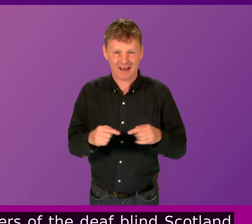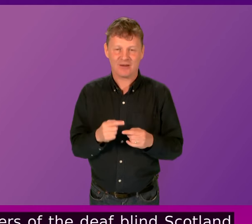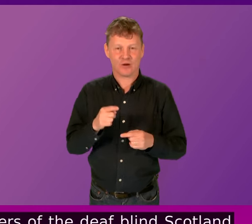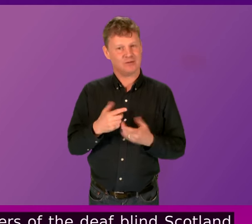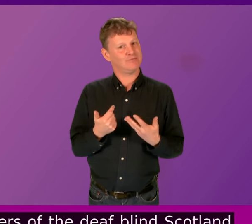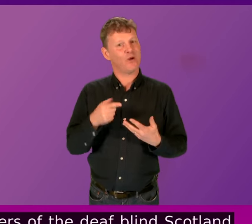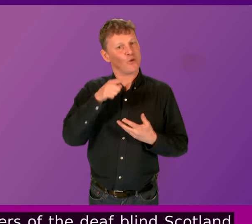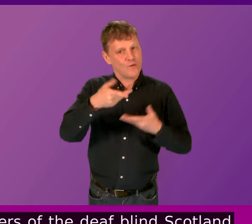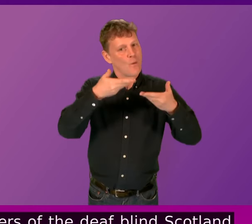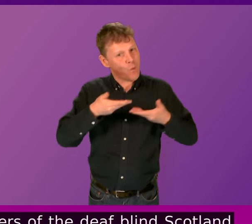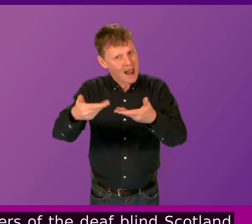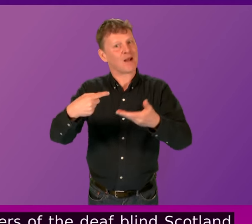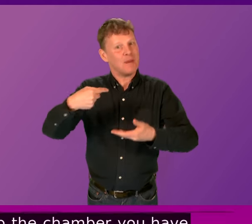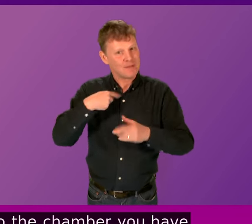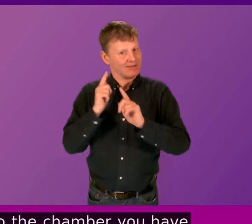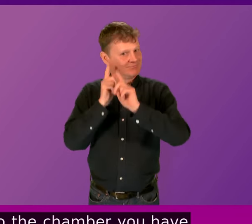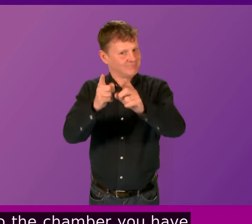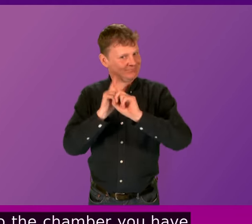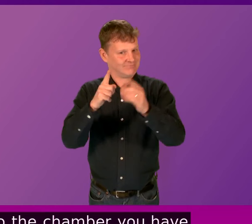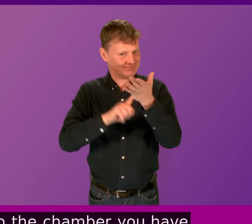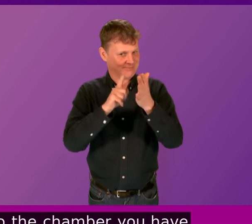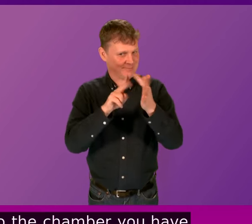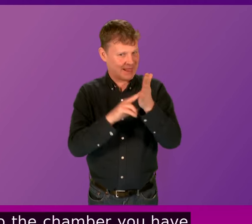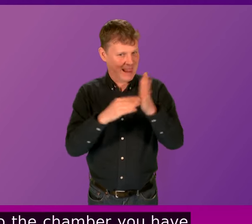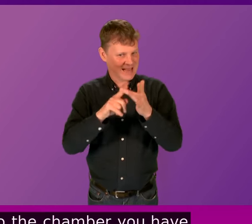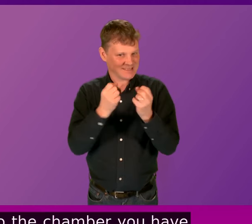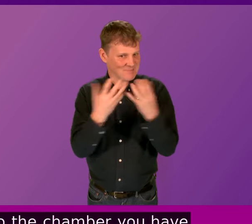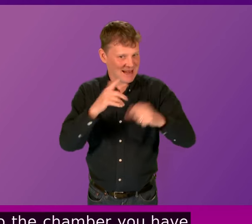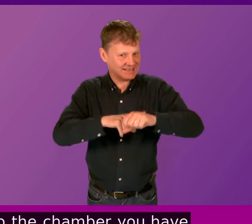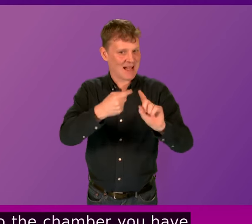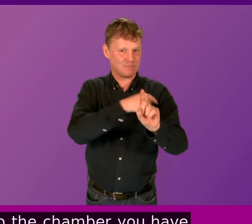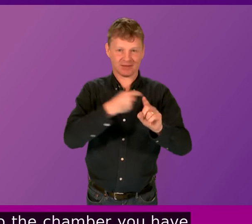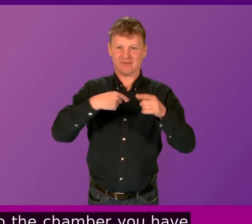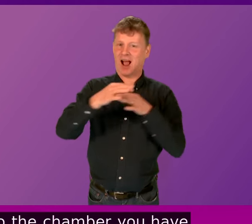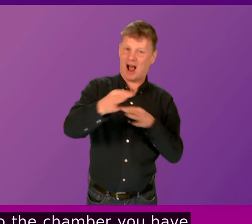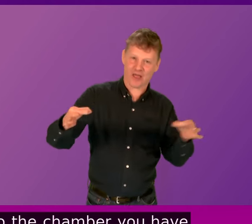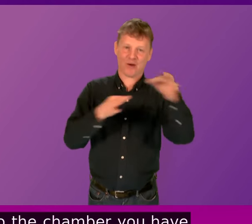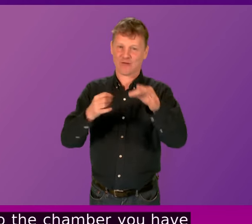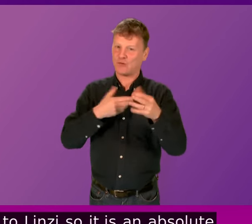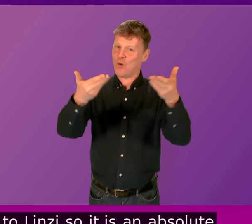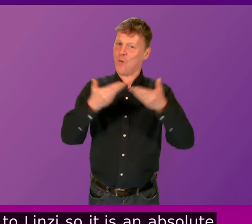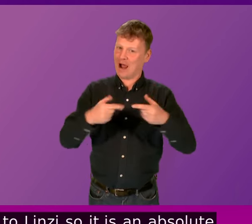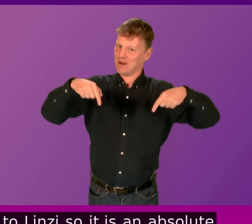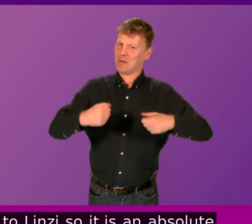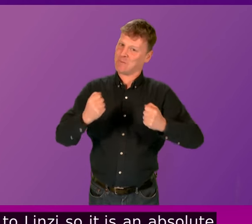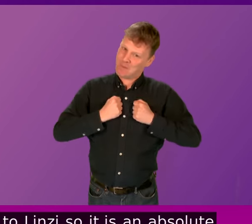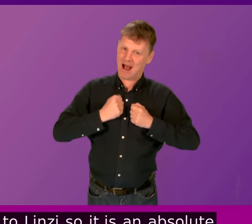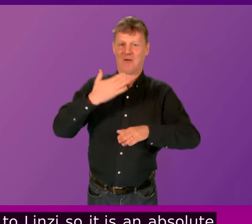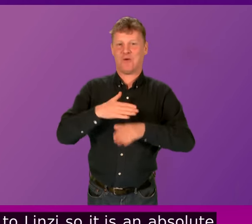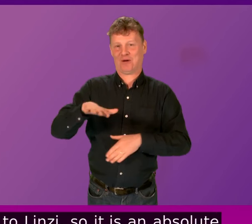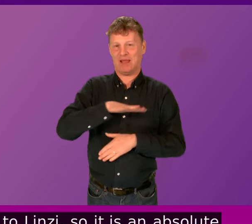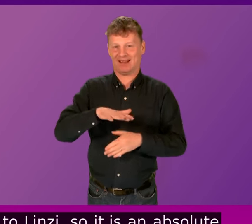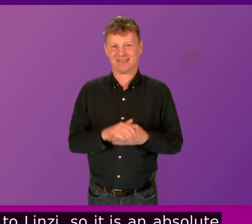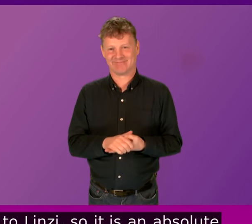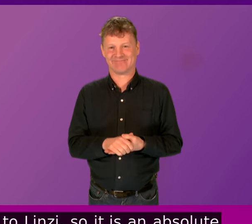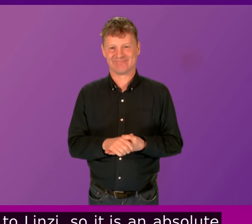me several times to Lindsay, so it's an absolute pleasure to welcome you to my workplace.